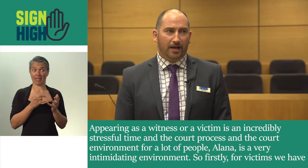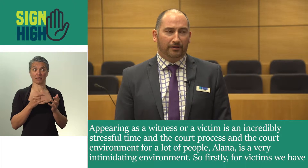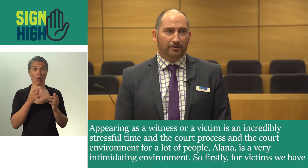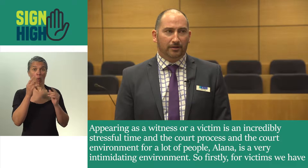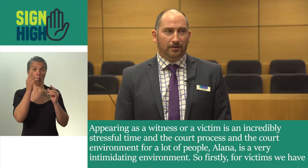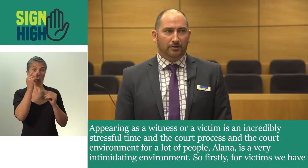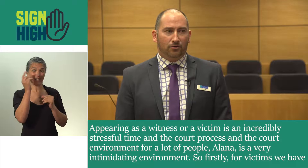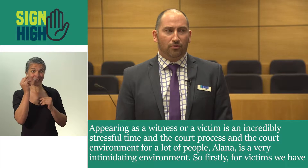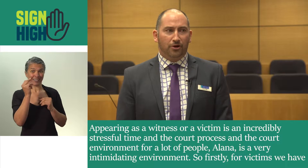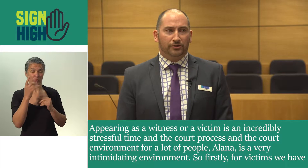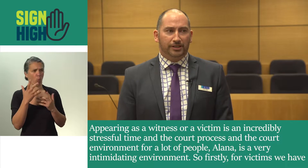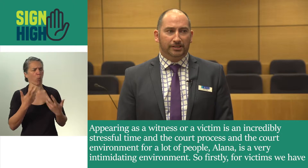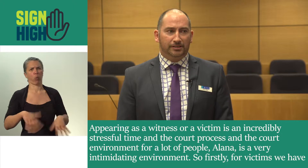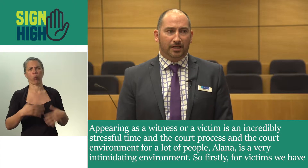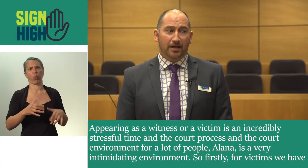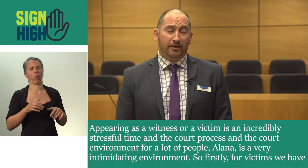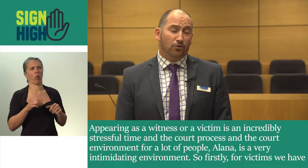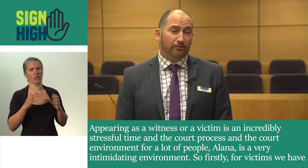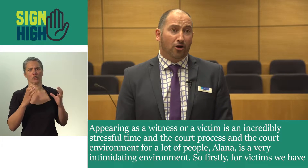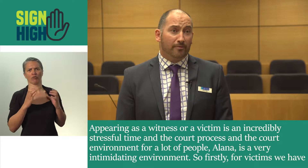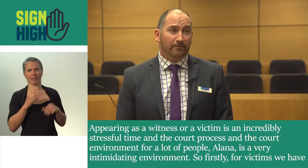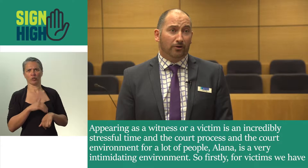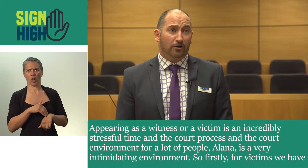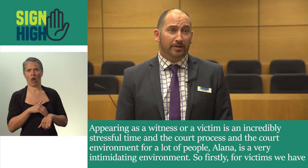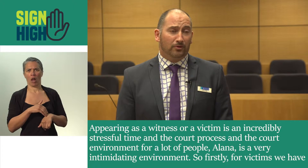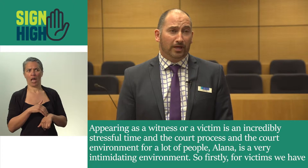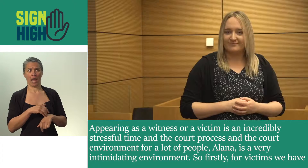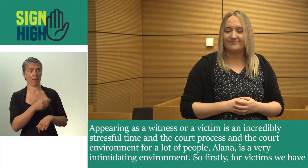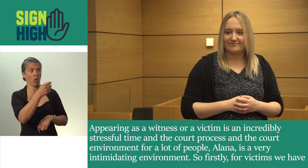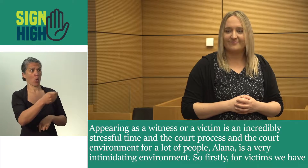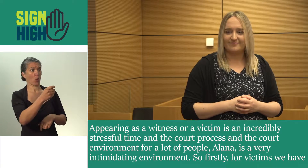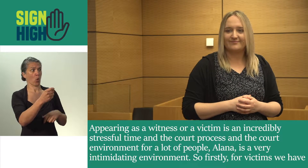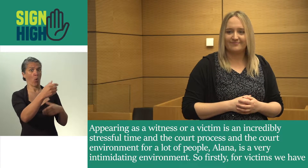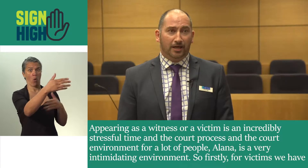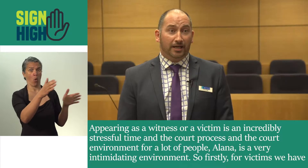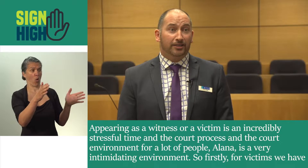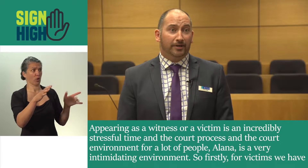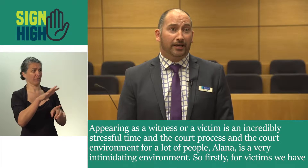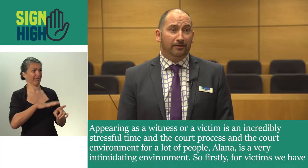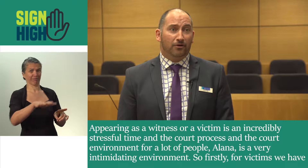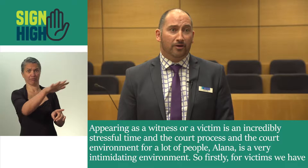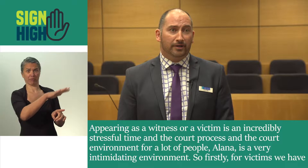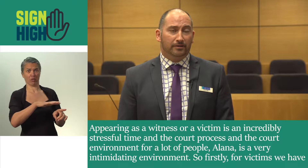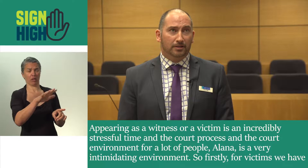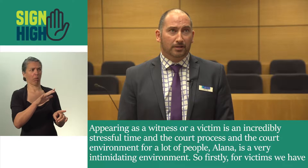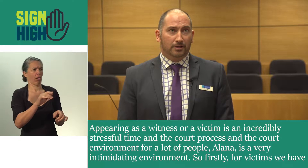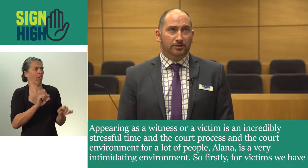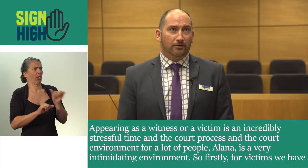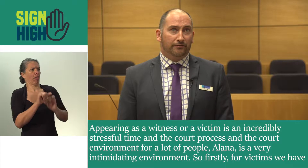and the court process and the court environment for a lot of people, Alana, is a very intimidating environment. So look,